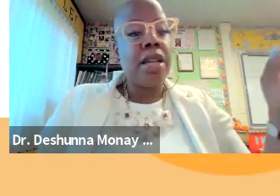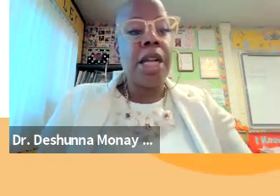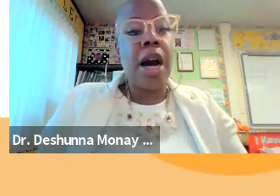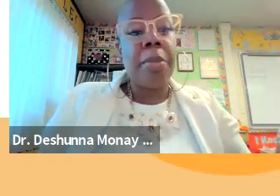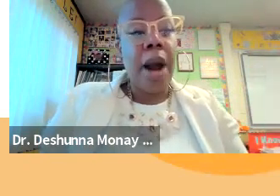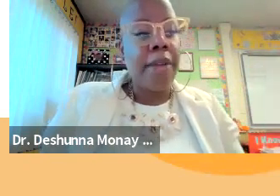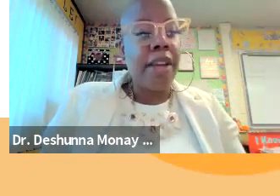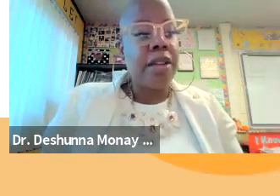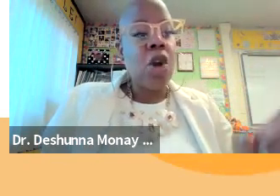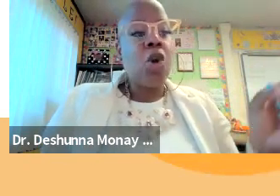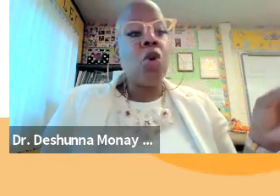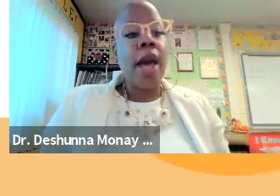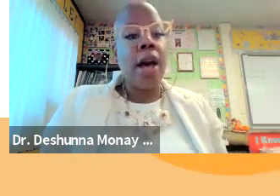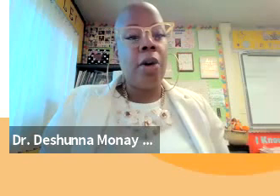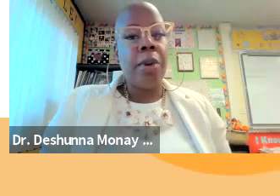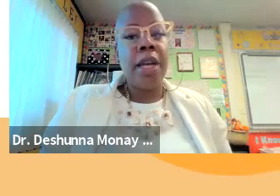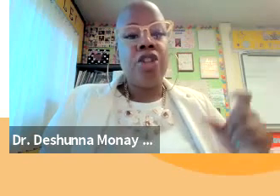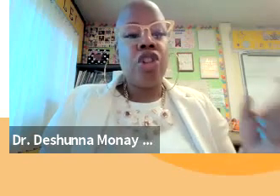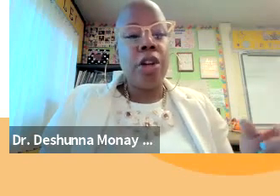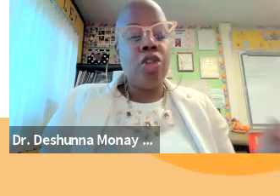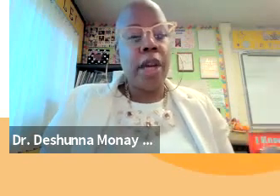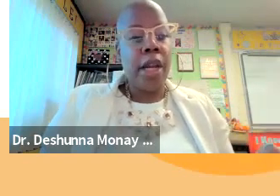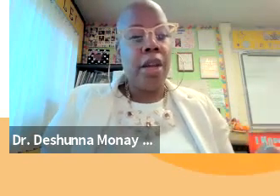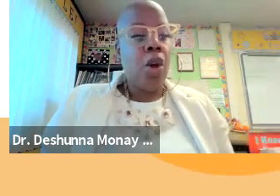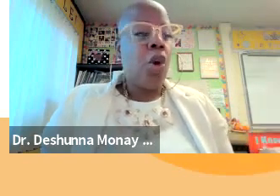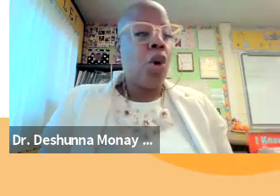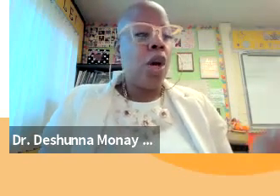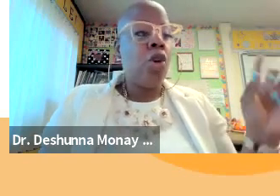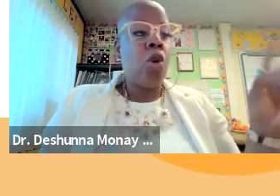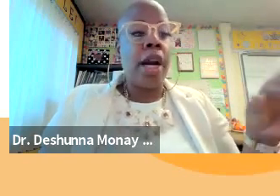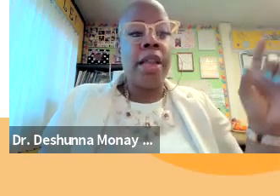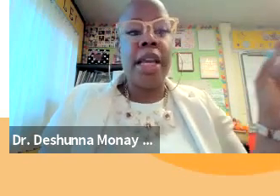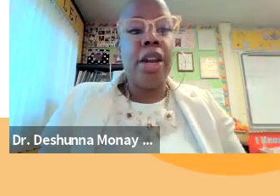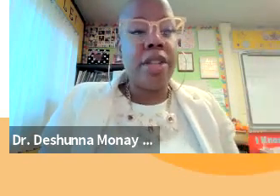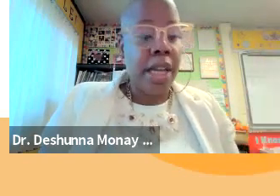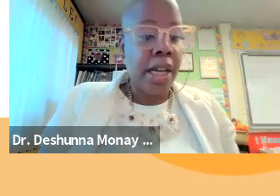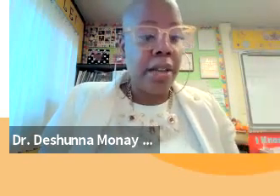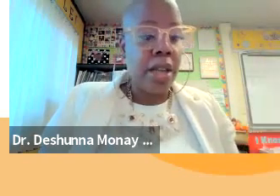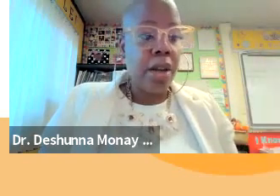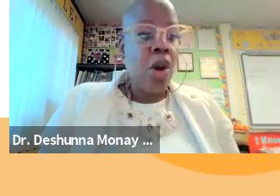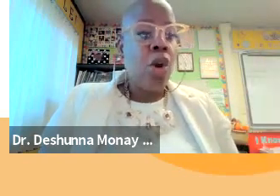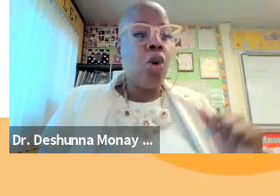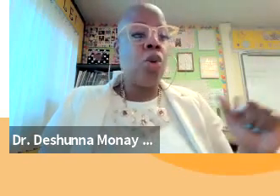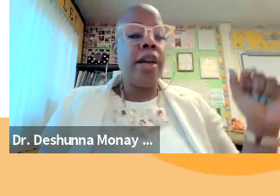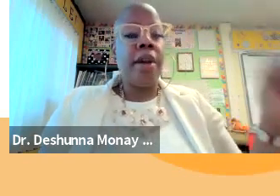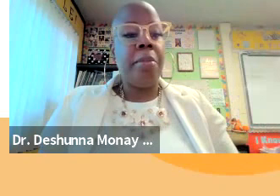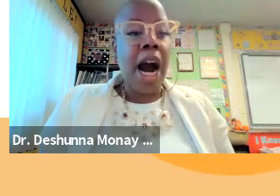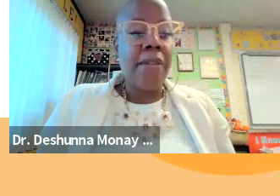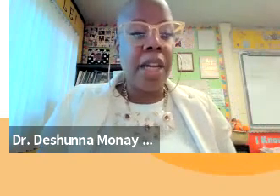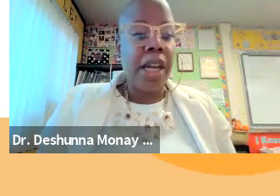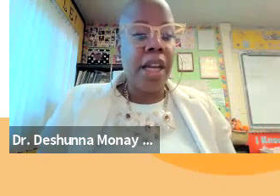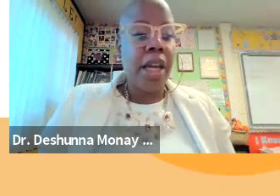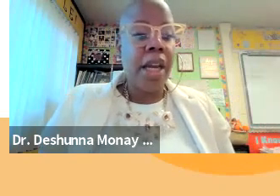money into nonprofits who help children who are in the inner cities, who live